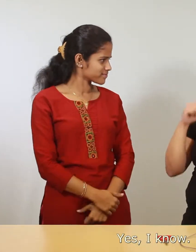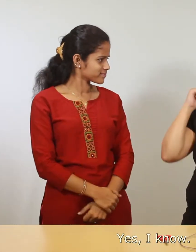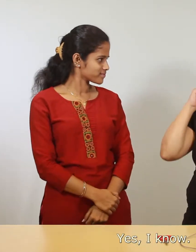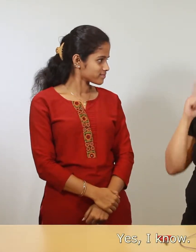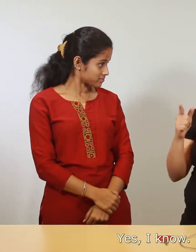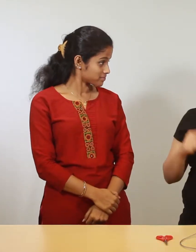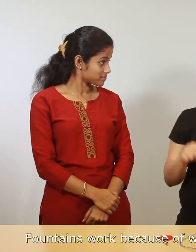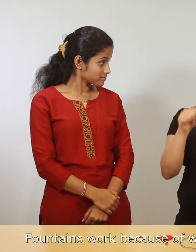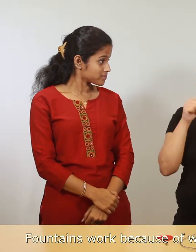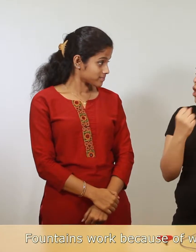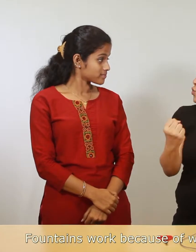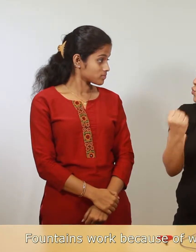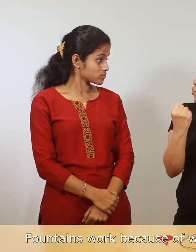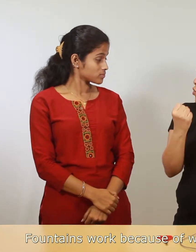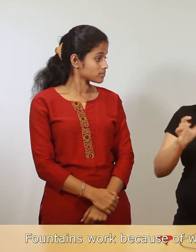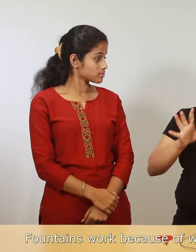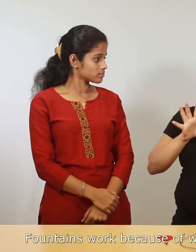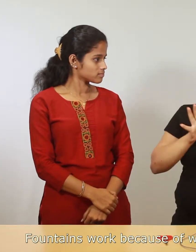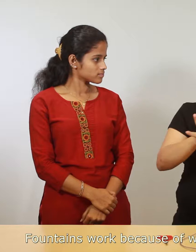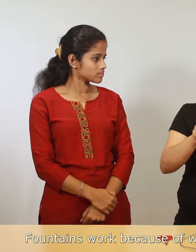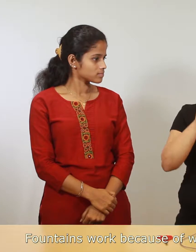Yes, I know, fountains work because of water pressure.